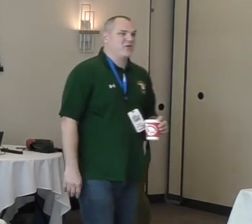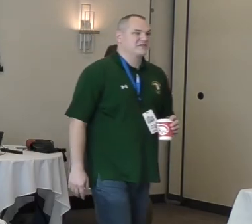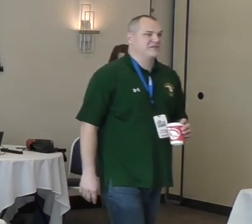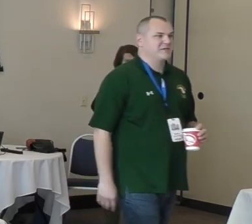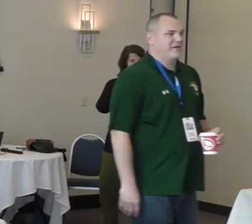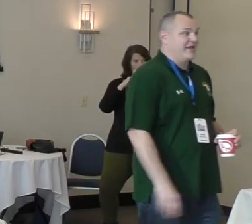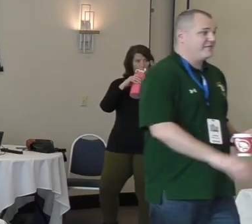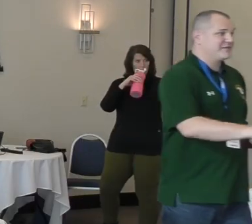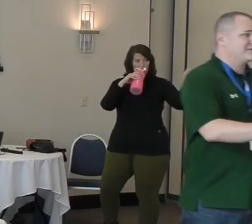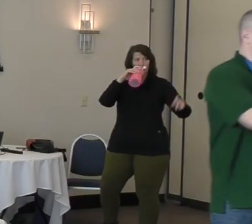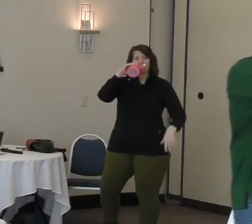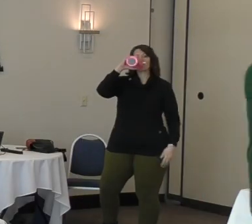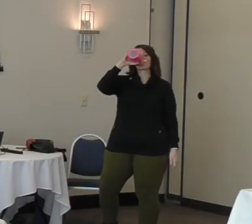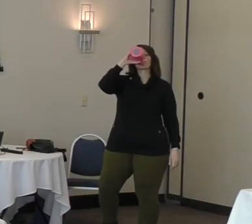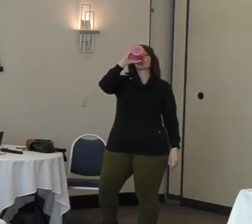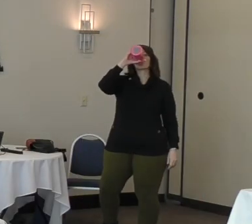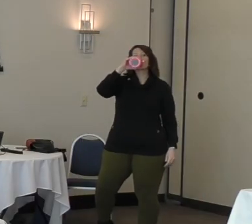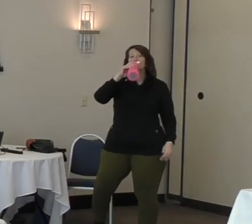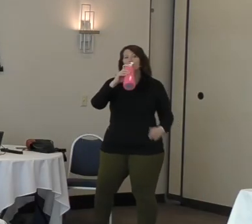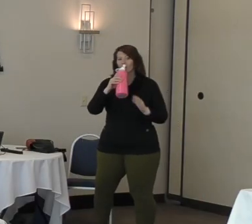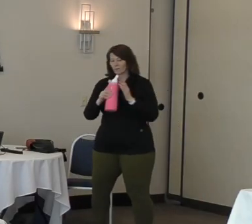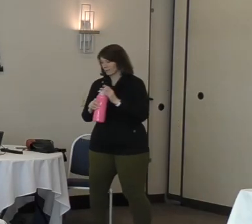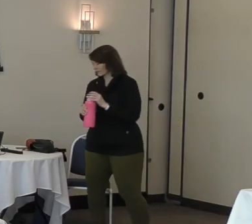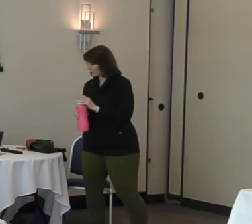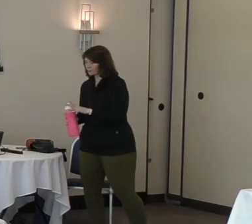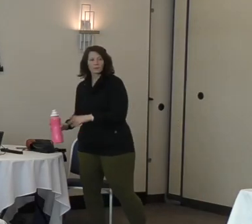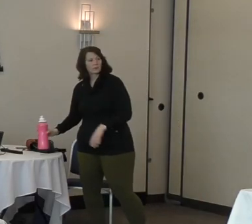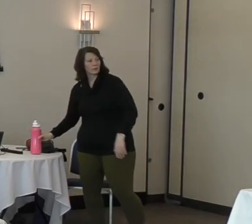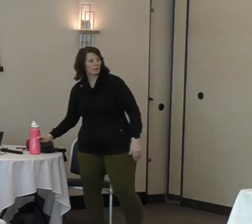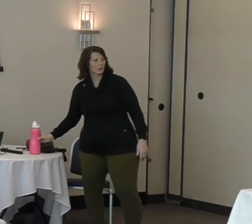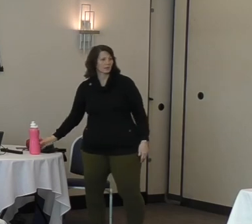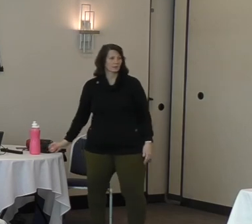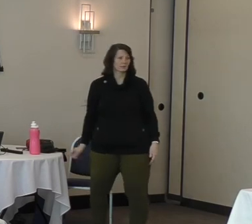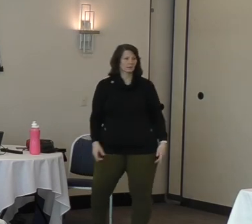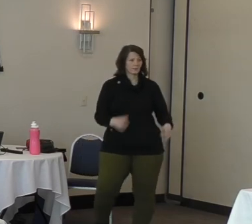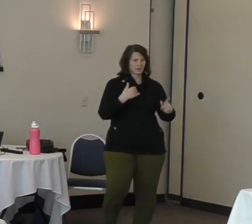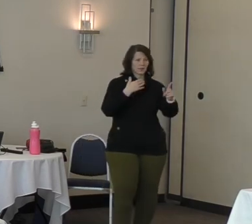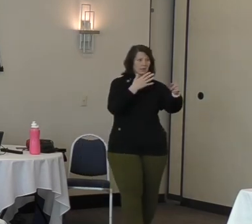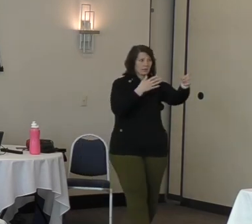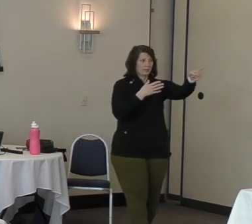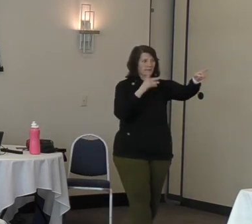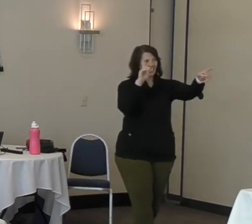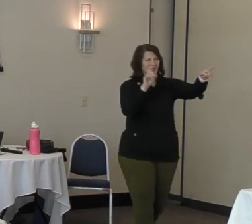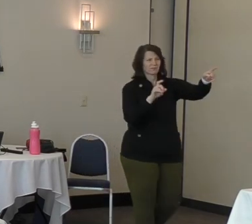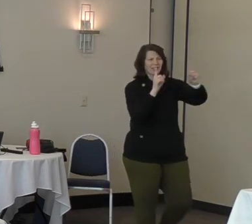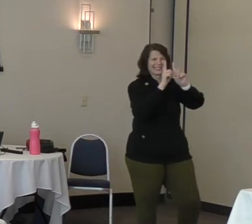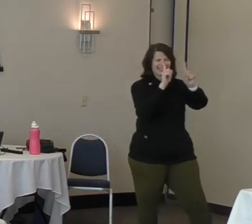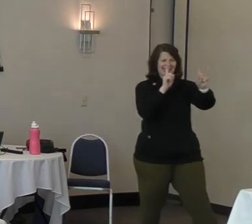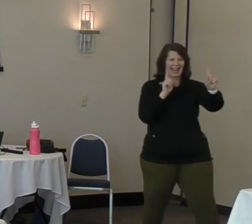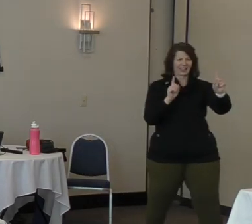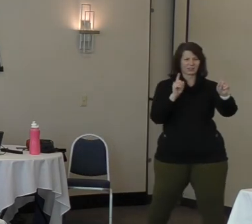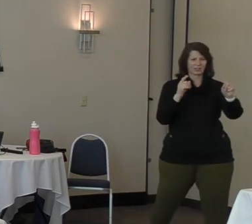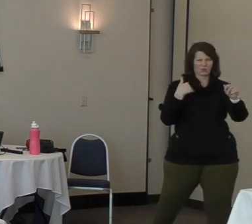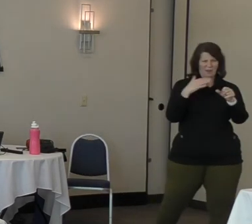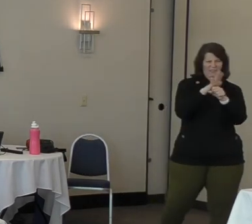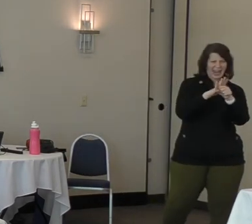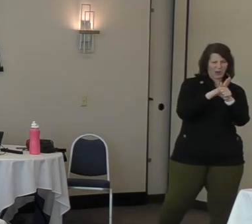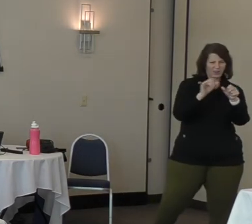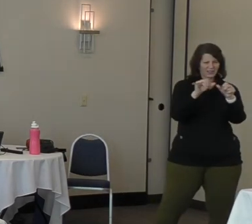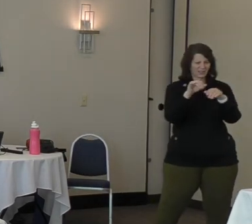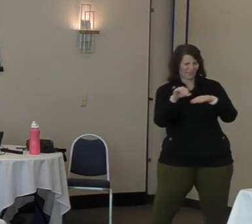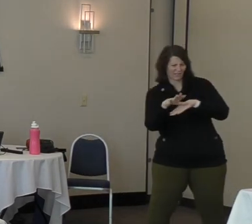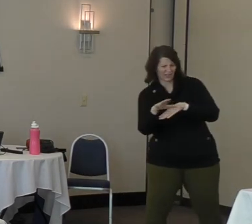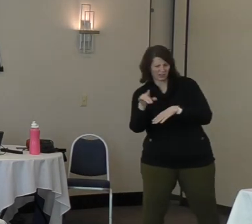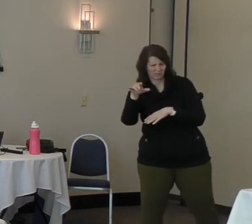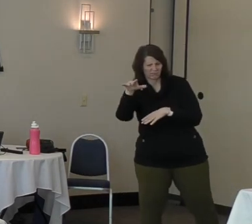Are there any questions about any of this? Yeah. So when you use your stats, do you have specific areas of the field that you say, you know, for